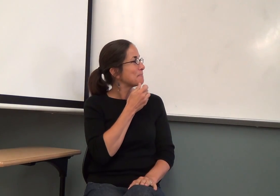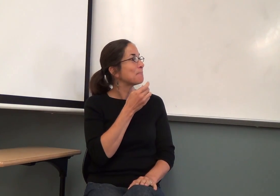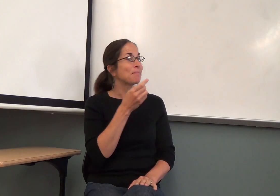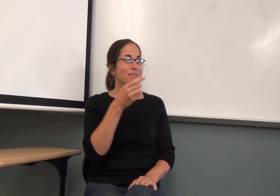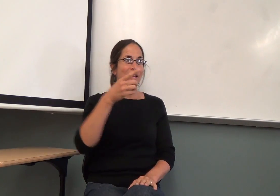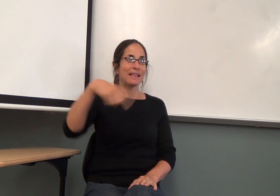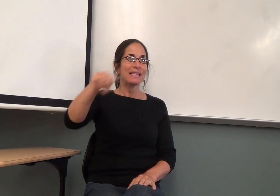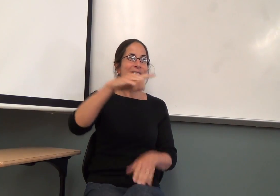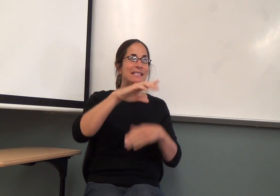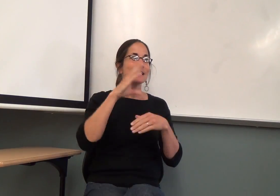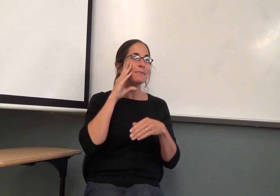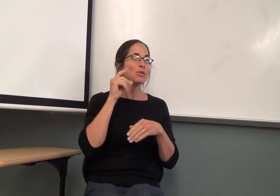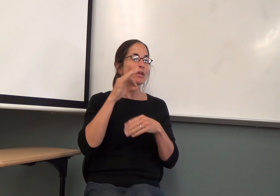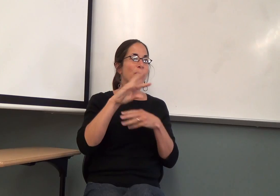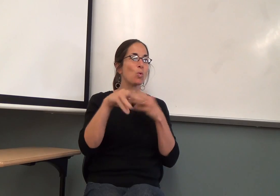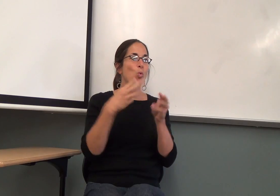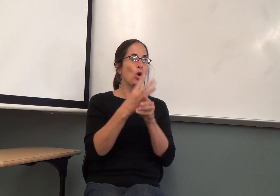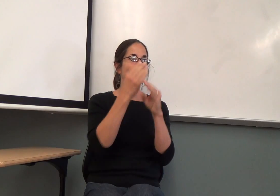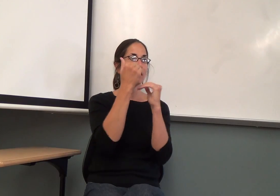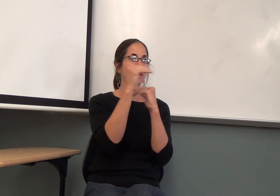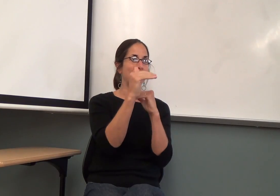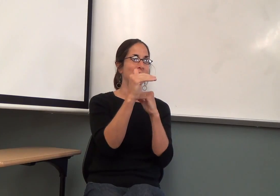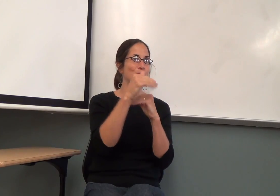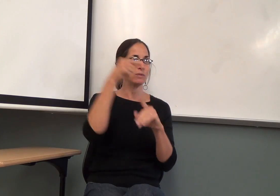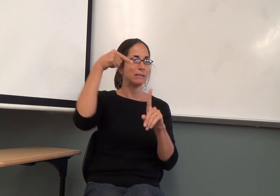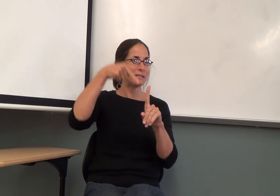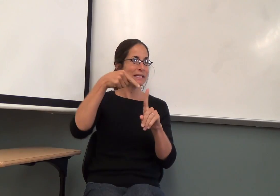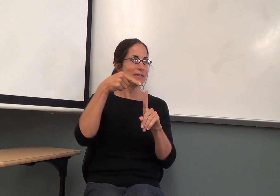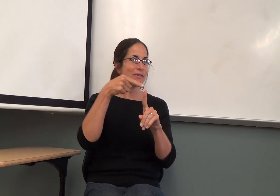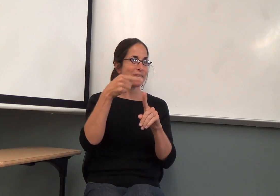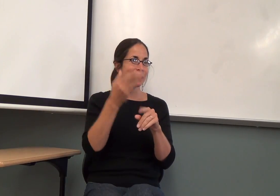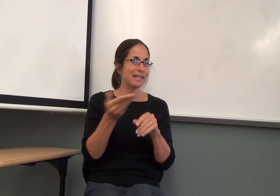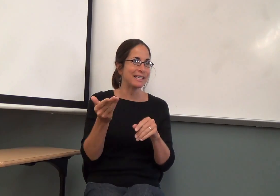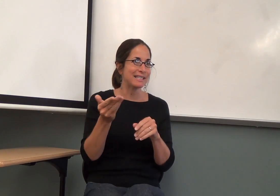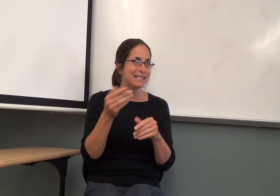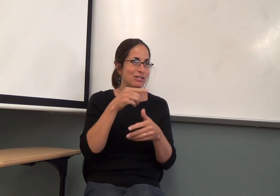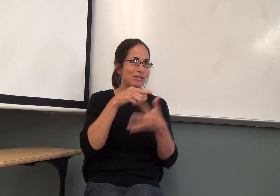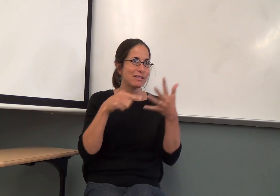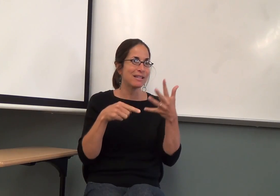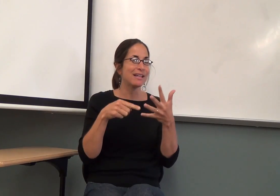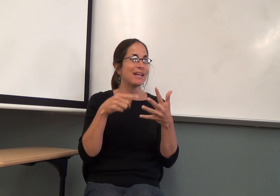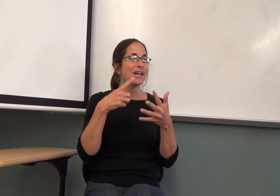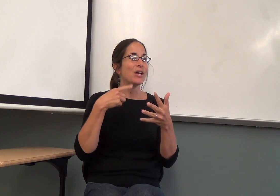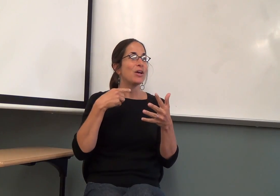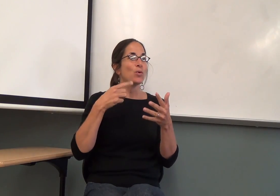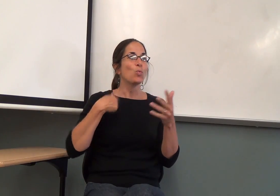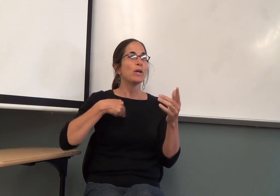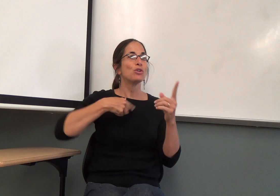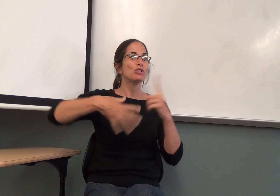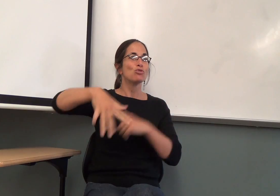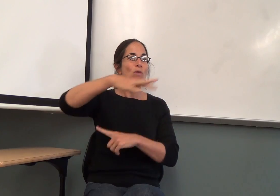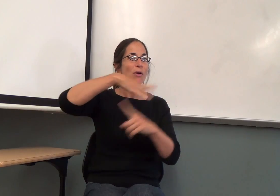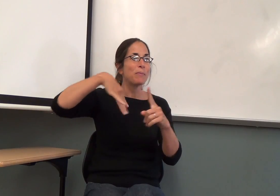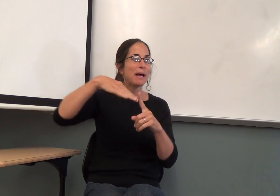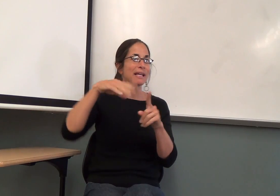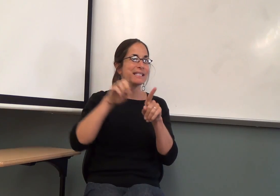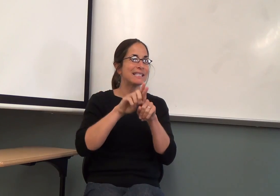experience of the world is limited to a very specific number of things. We are constantly surrounded by the same things, right? So